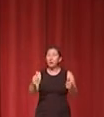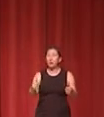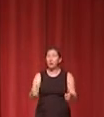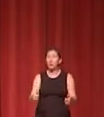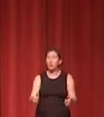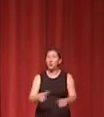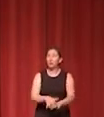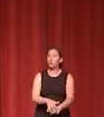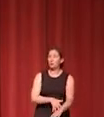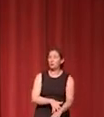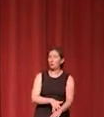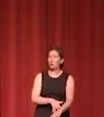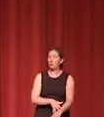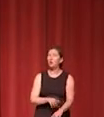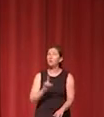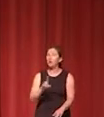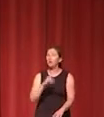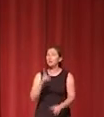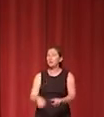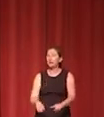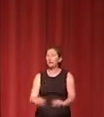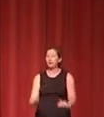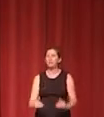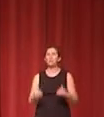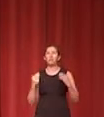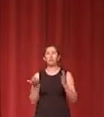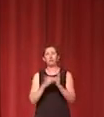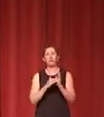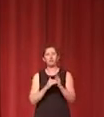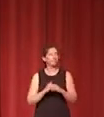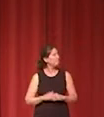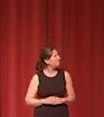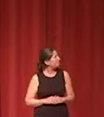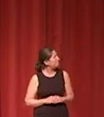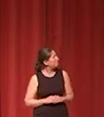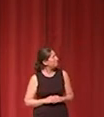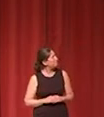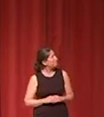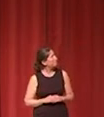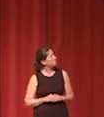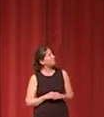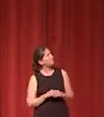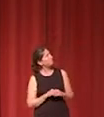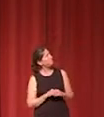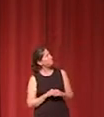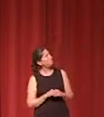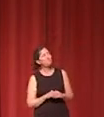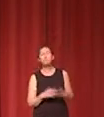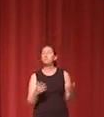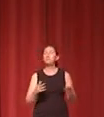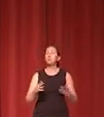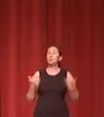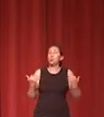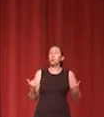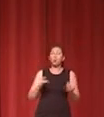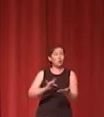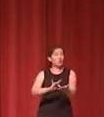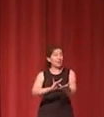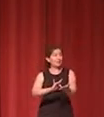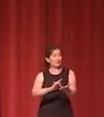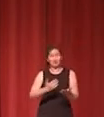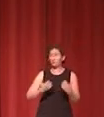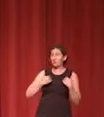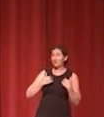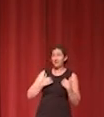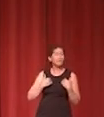back up to where we started. Next slide. So if we look up close at how our medicines are working currently, so I want you to focus on